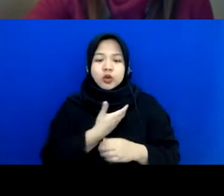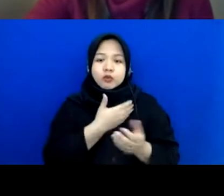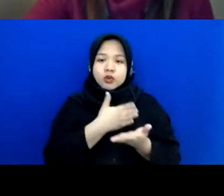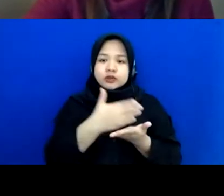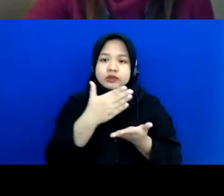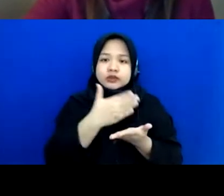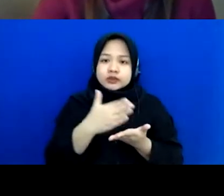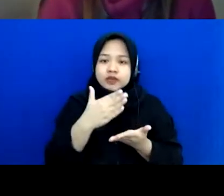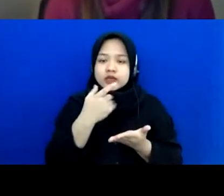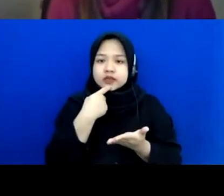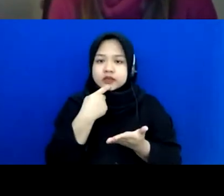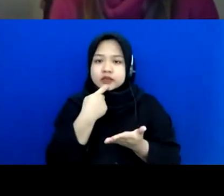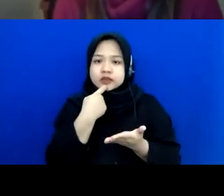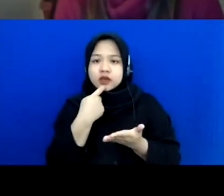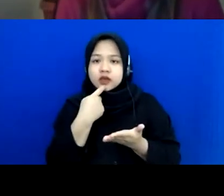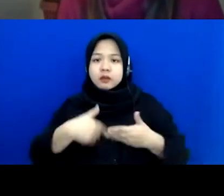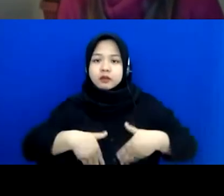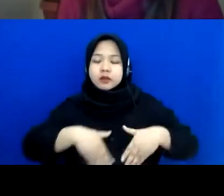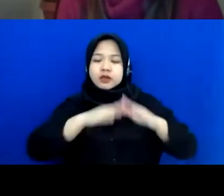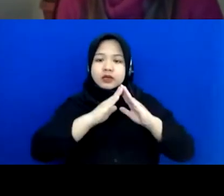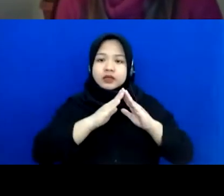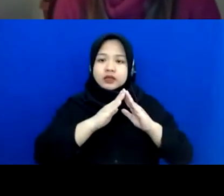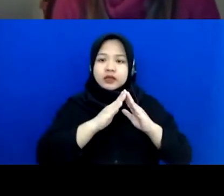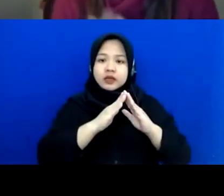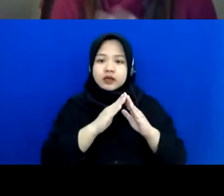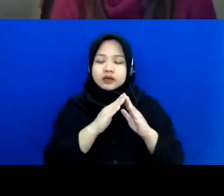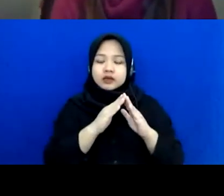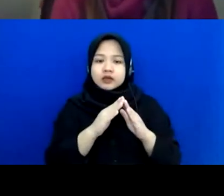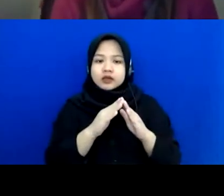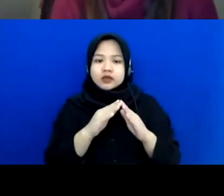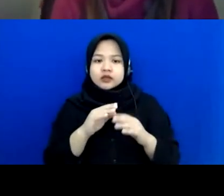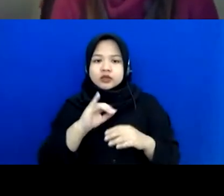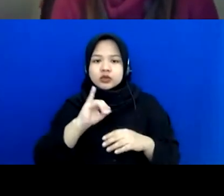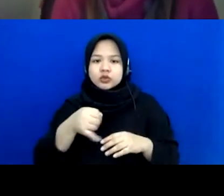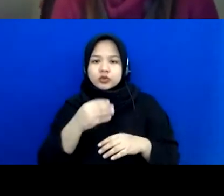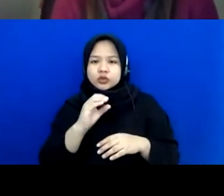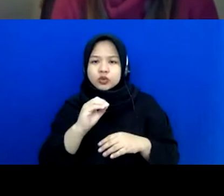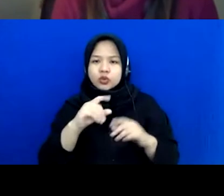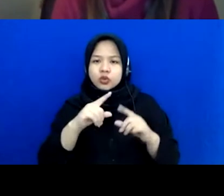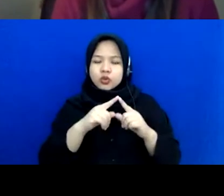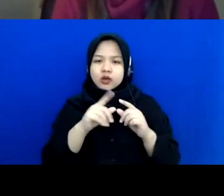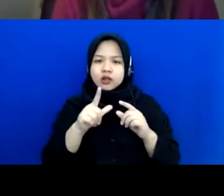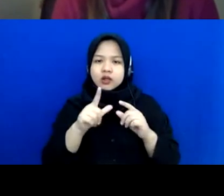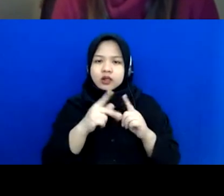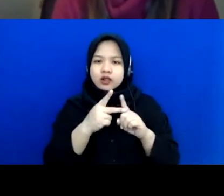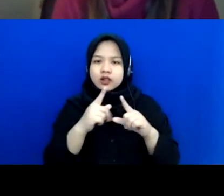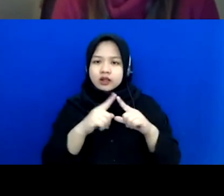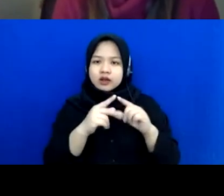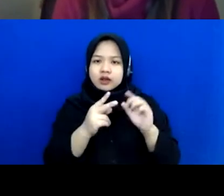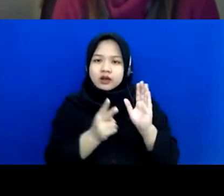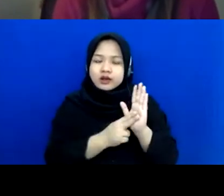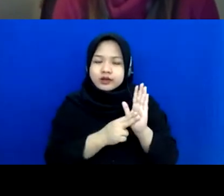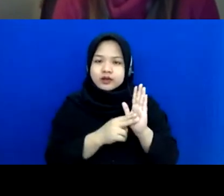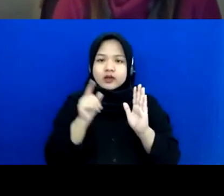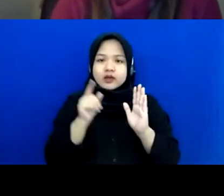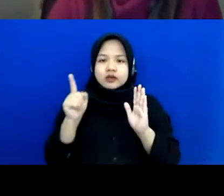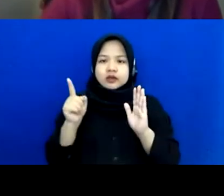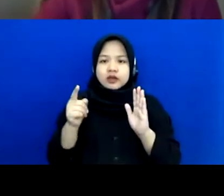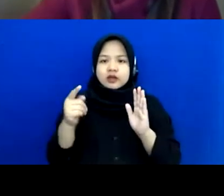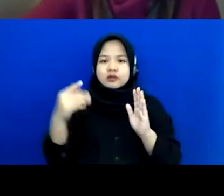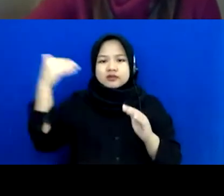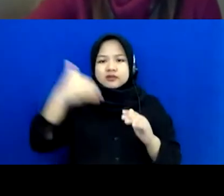from the founder and president of Virtualahan, one of our participating social entrepreneurs who wasn't able to join us